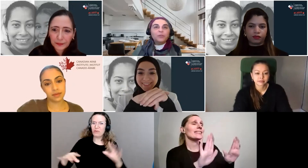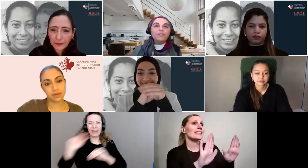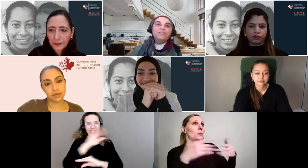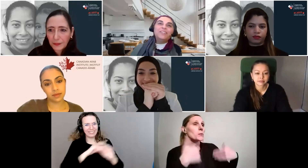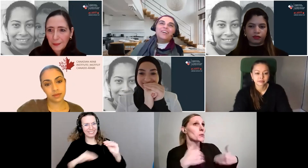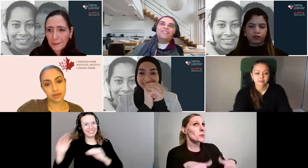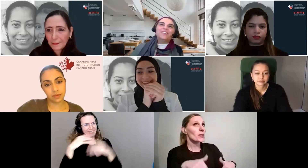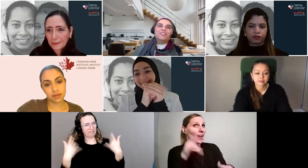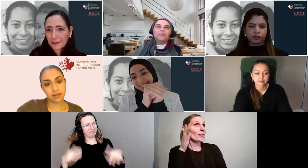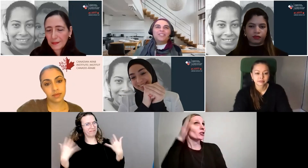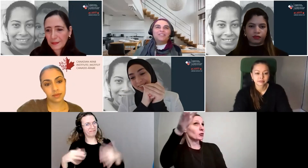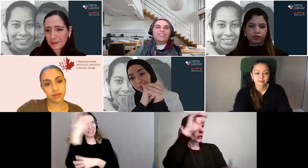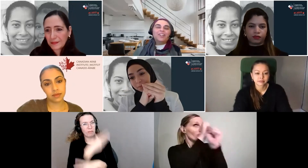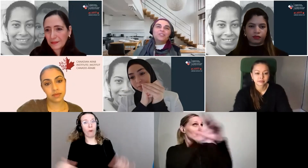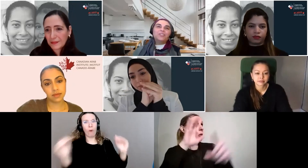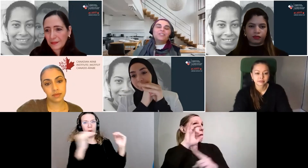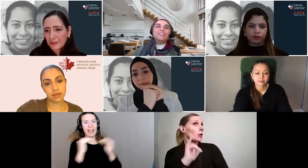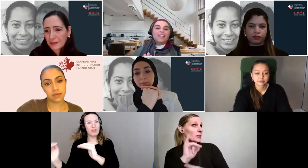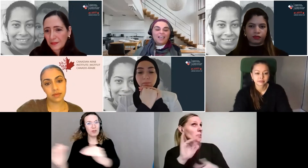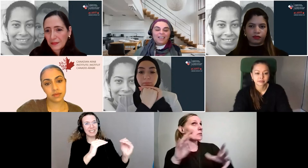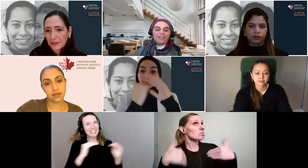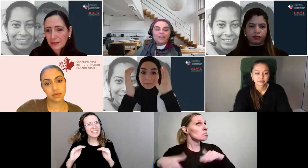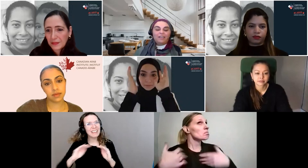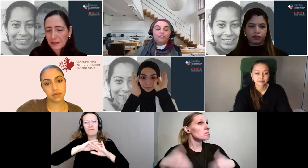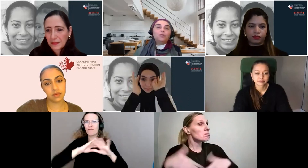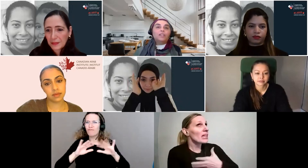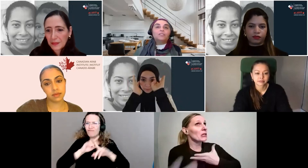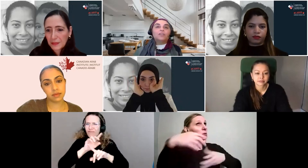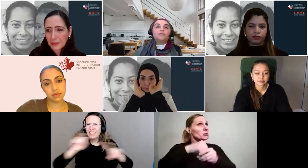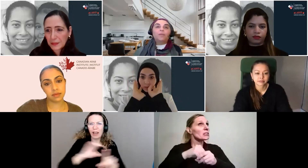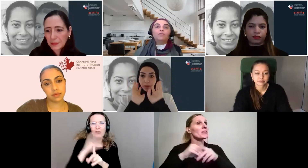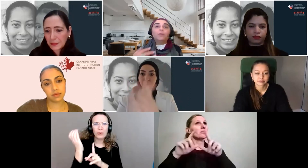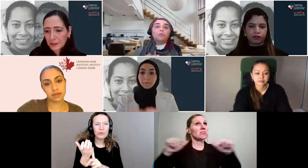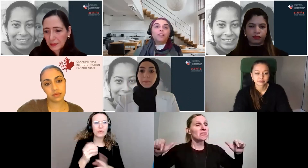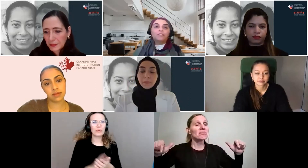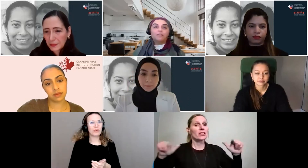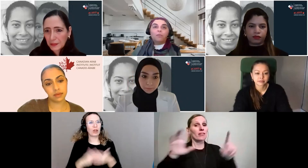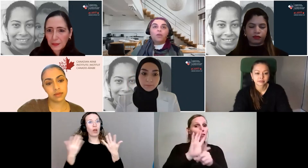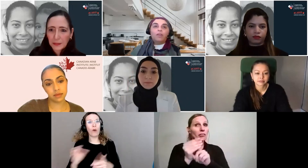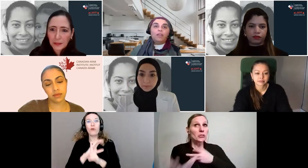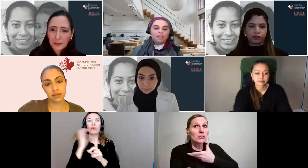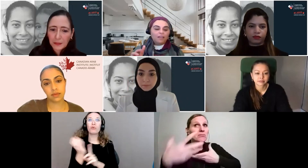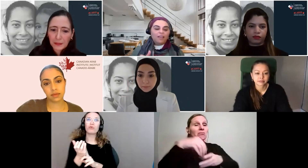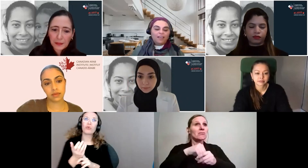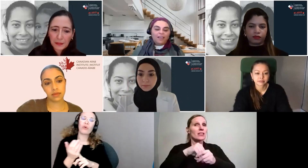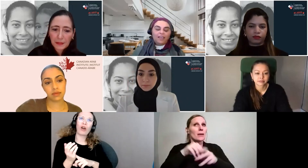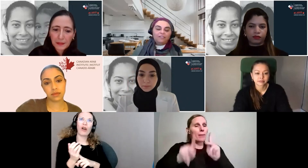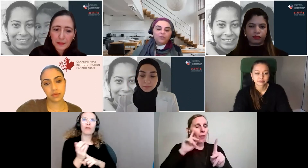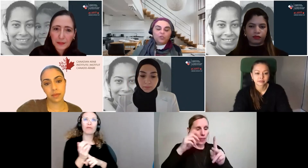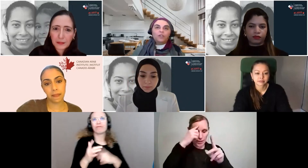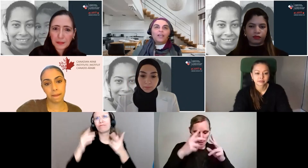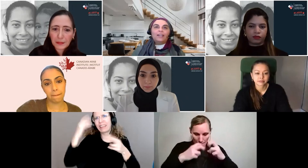very inclusive of so many different cultures, a future that starts from everyone reflecting from within,